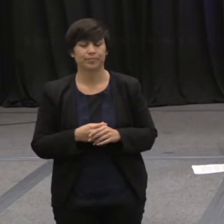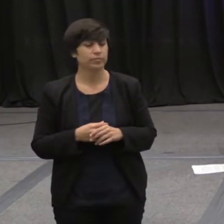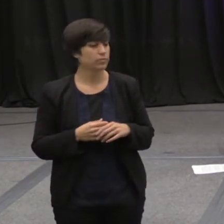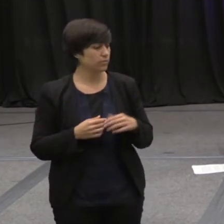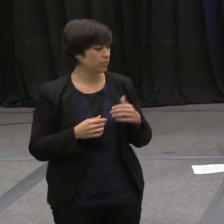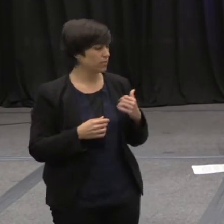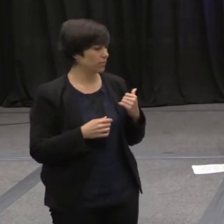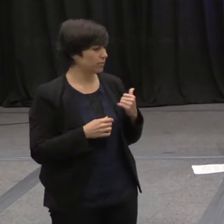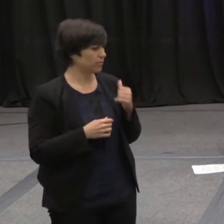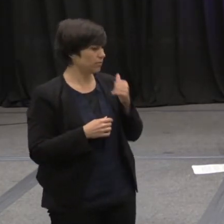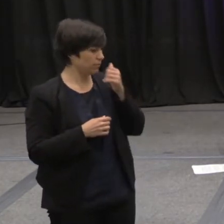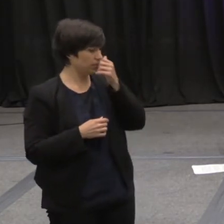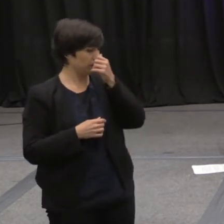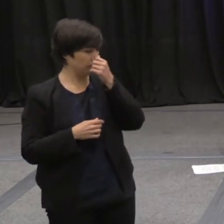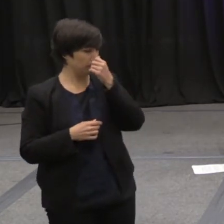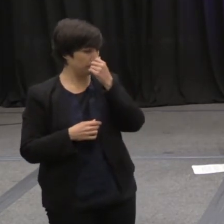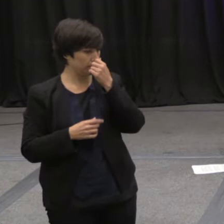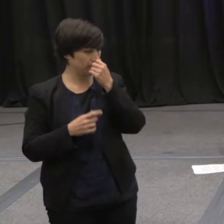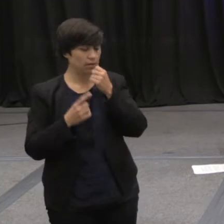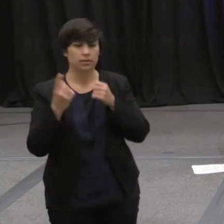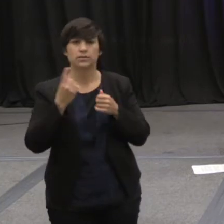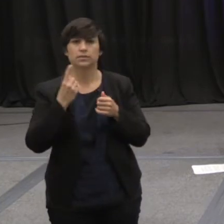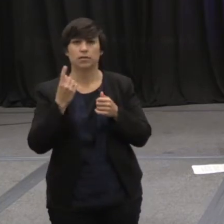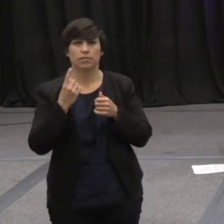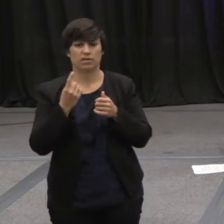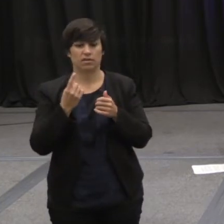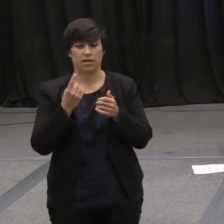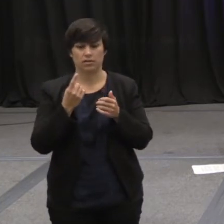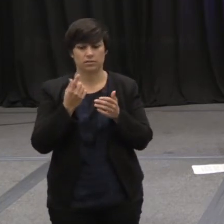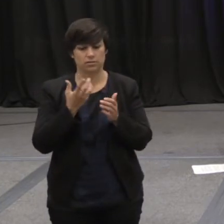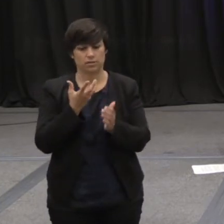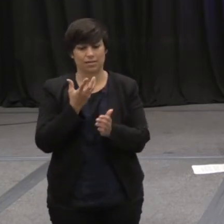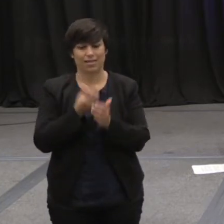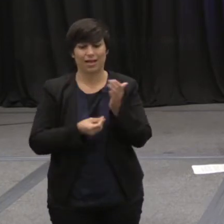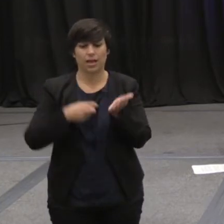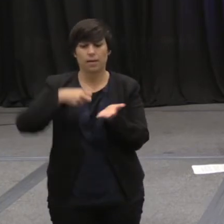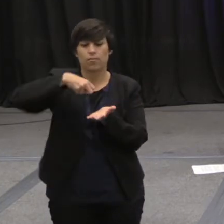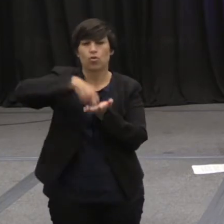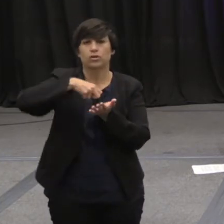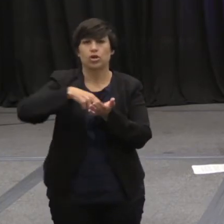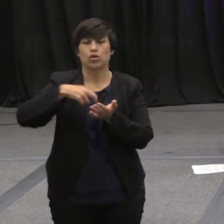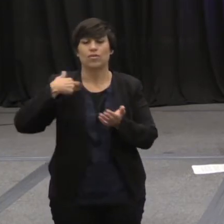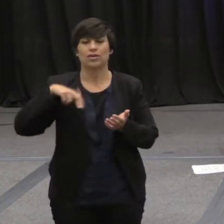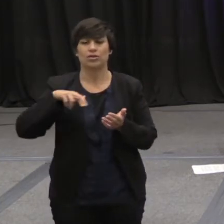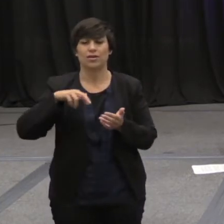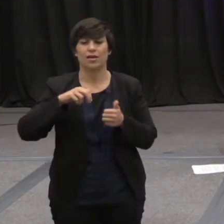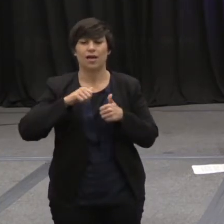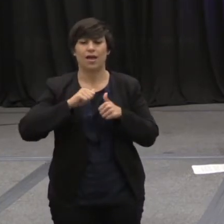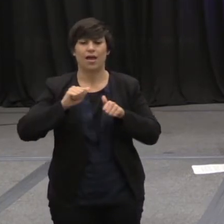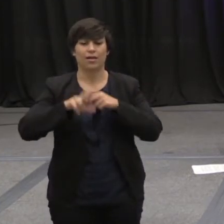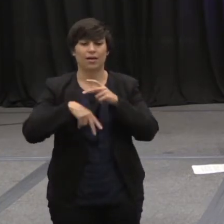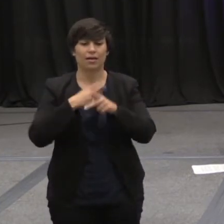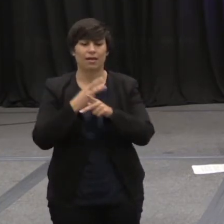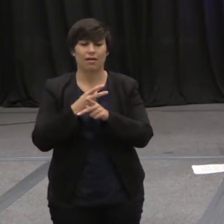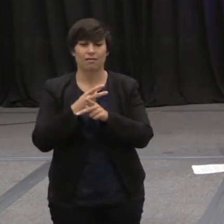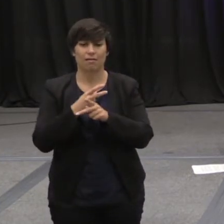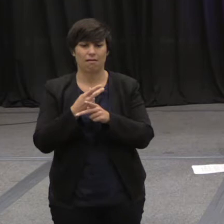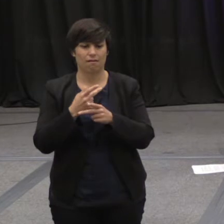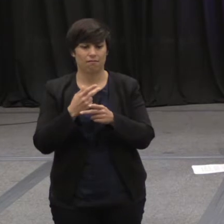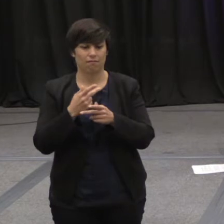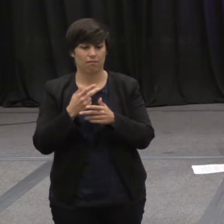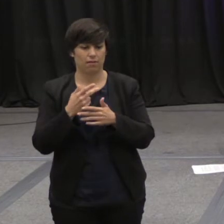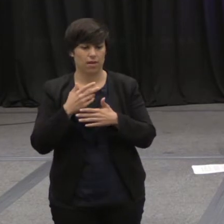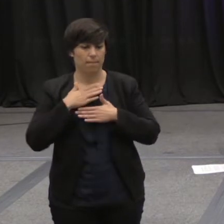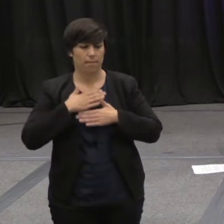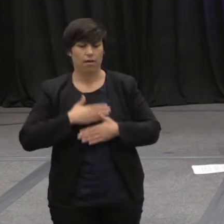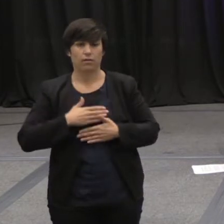But one thing that's really, really lacking, I think, particularly in the Protestant religion, is any sort of embodied expression of our faith. So not only